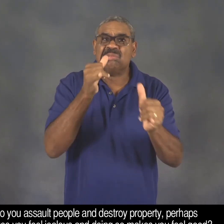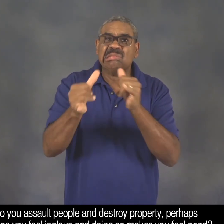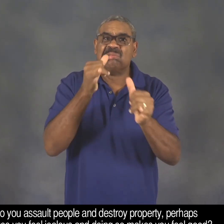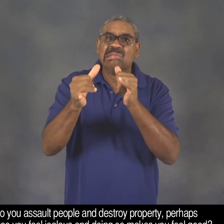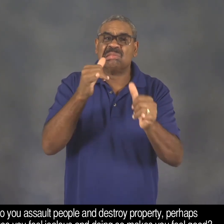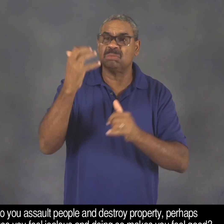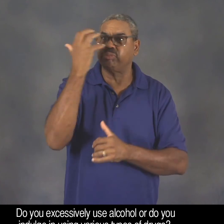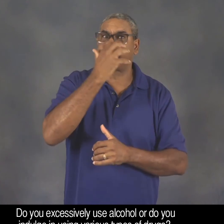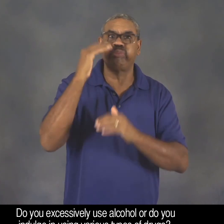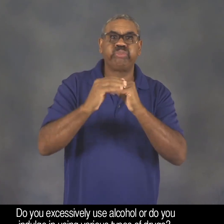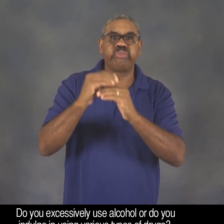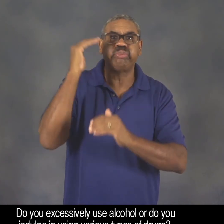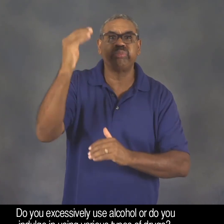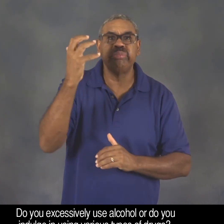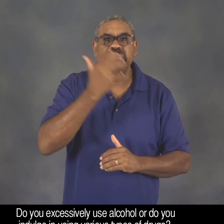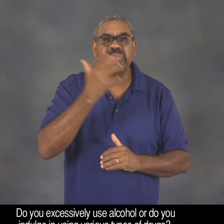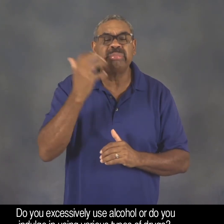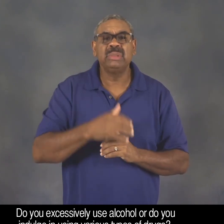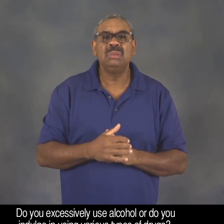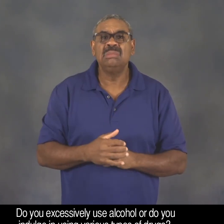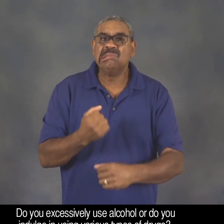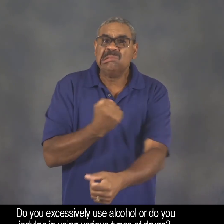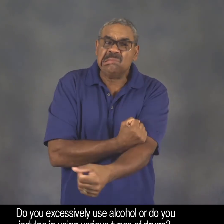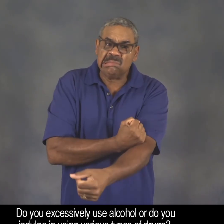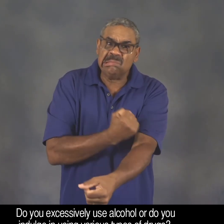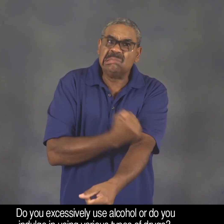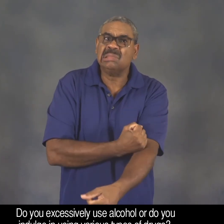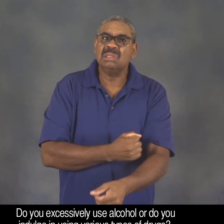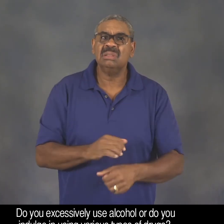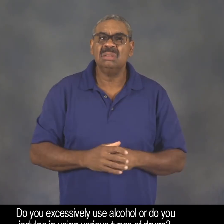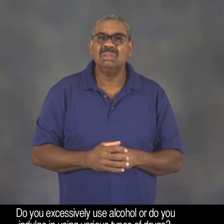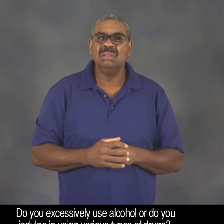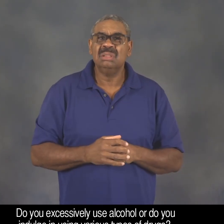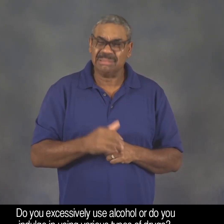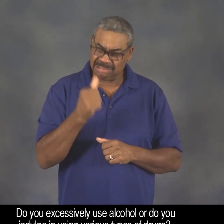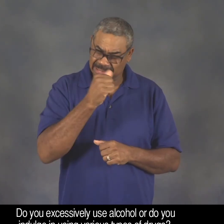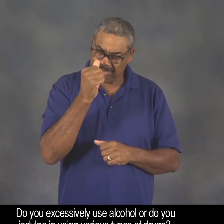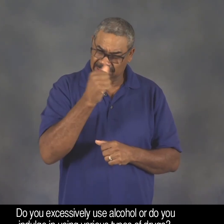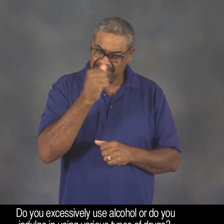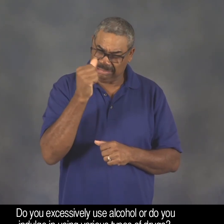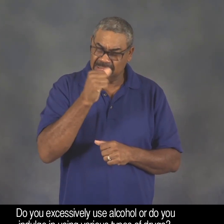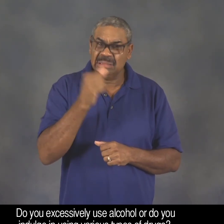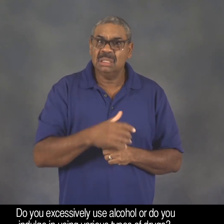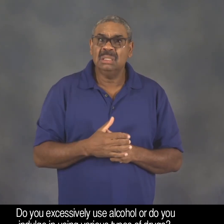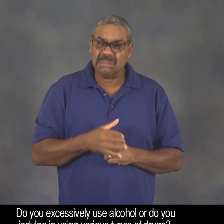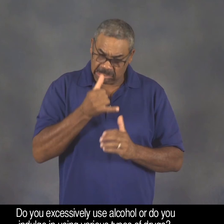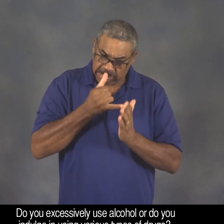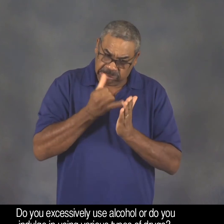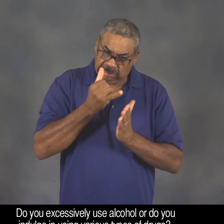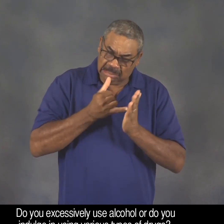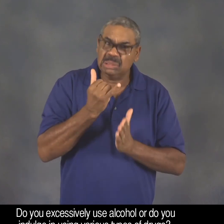good? Do you excessively use alcohol or do you indulge in using various types of drugs?